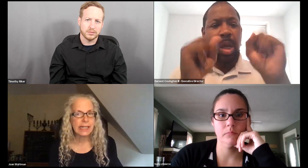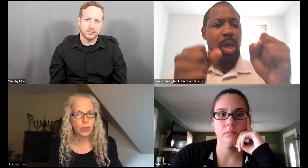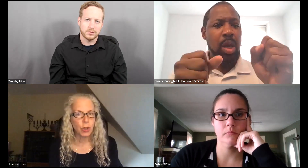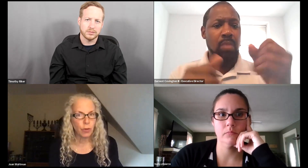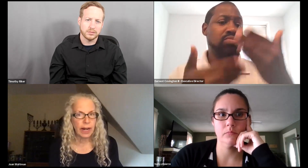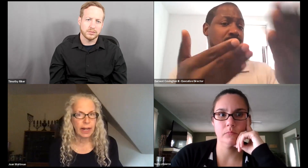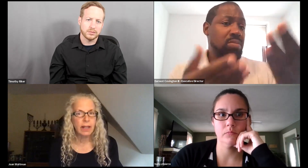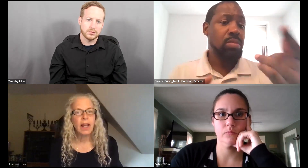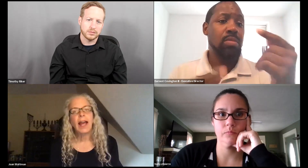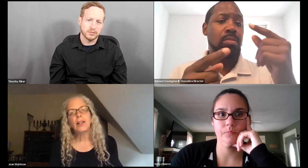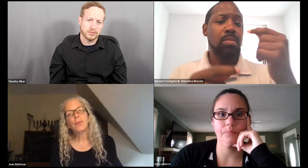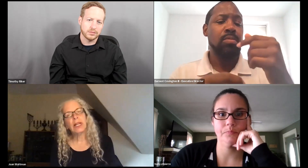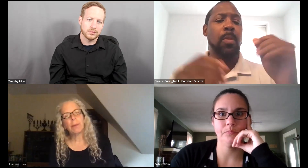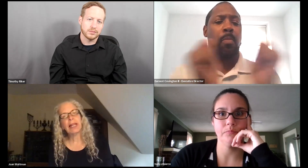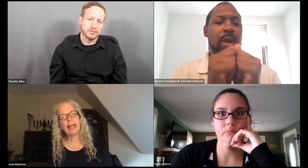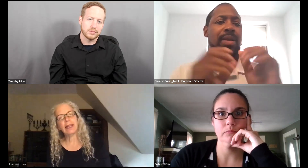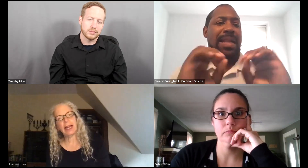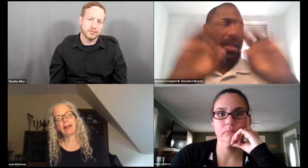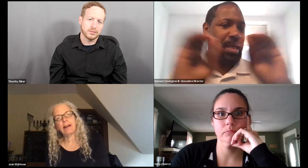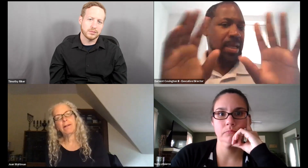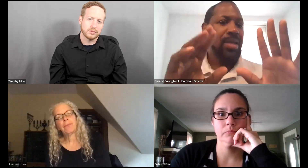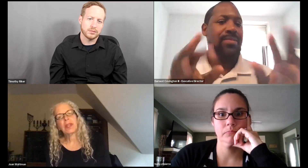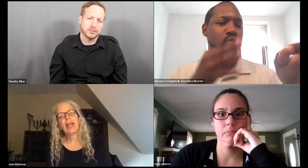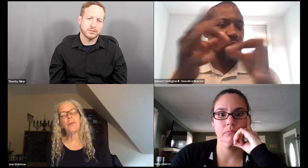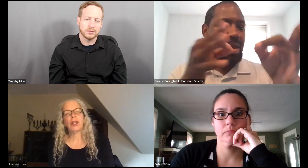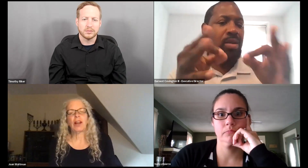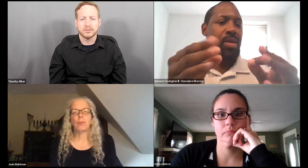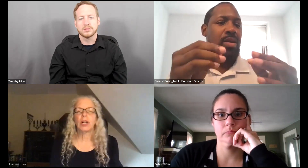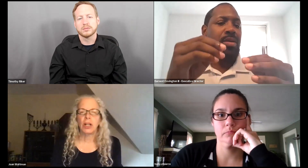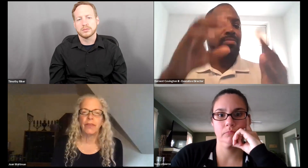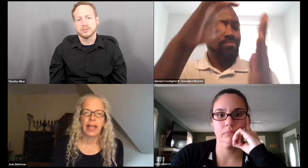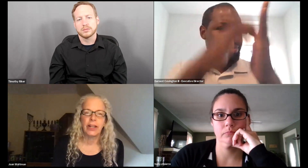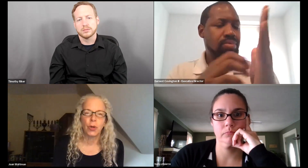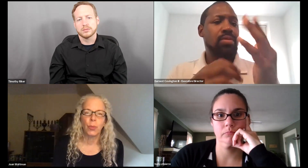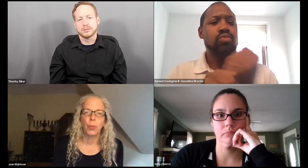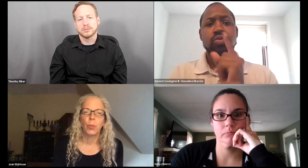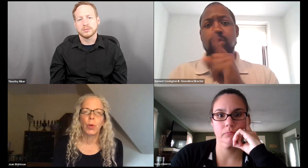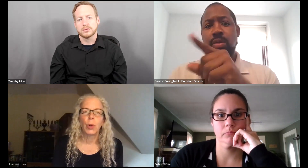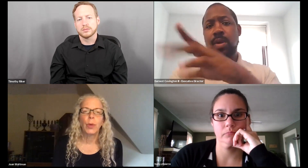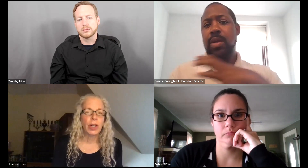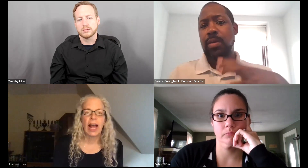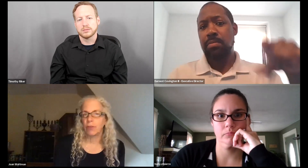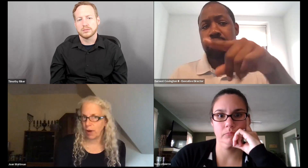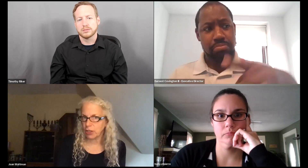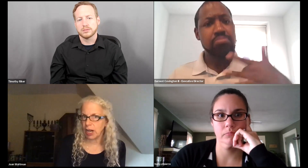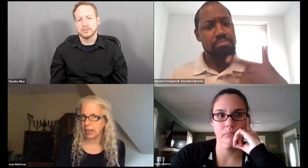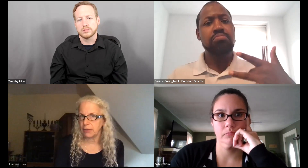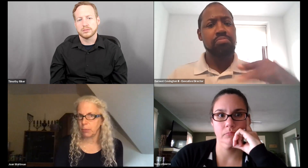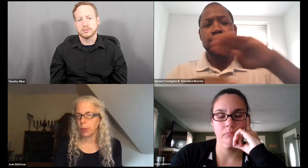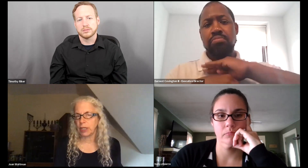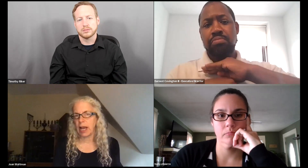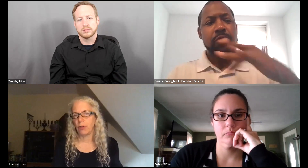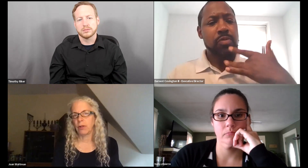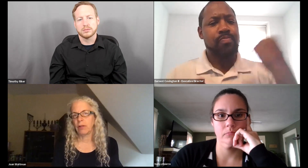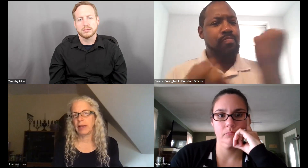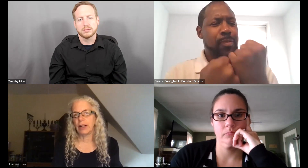meeting scheduled already. I could bring it up again then, and we could have more clarification. We could have the rationale even